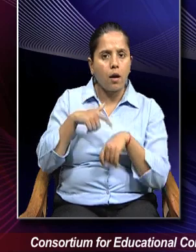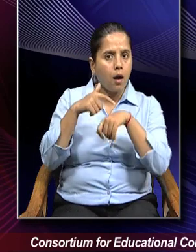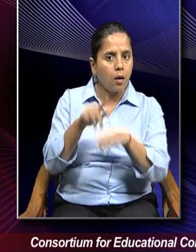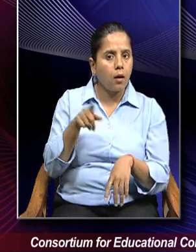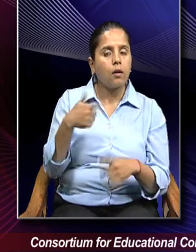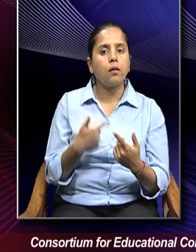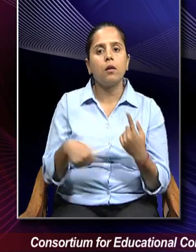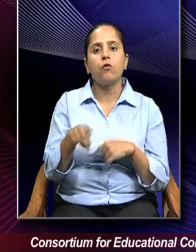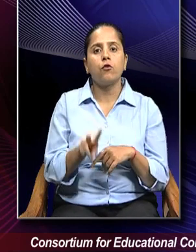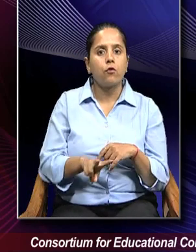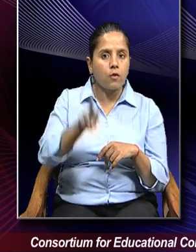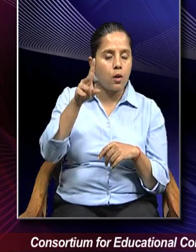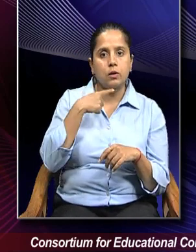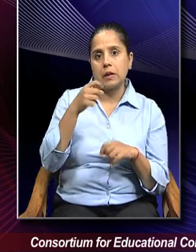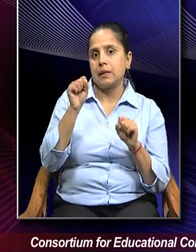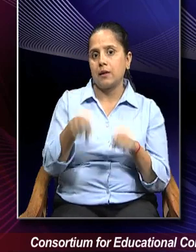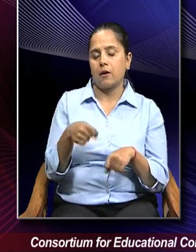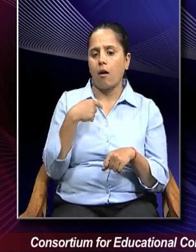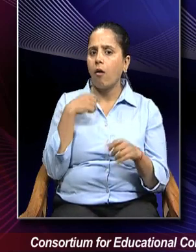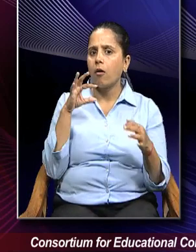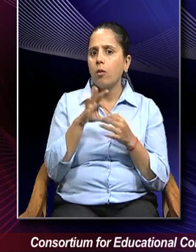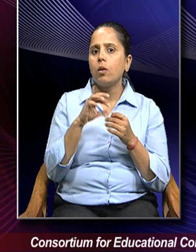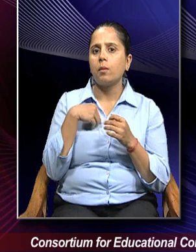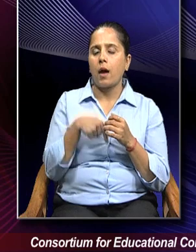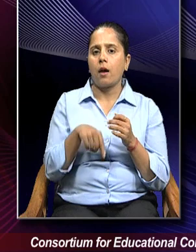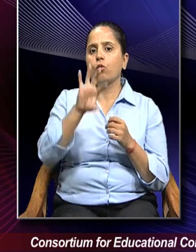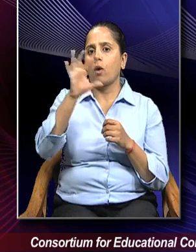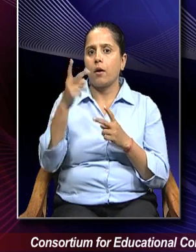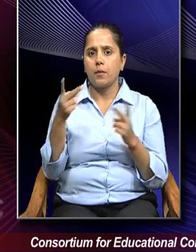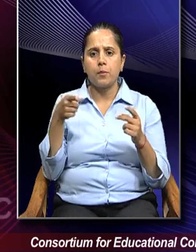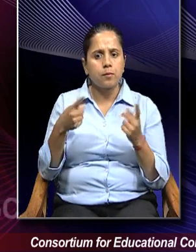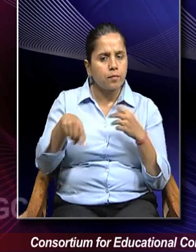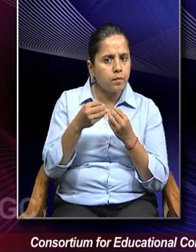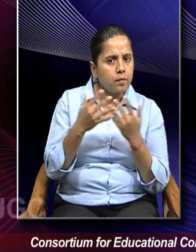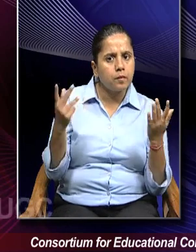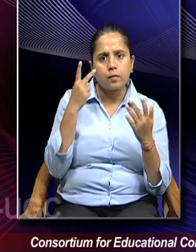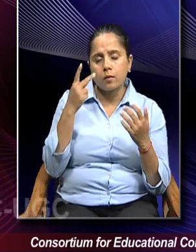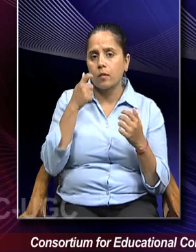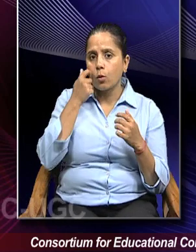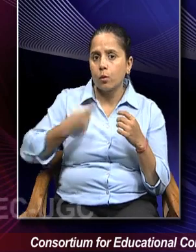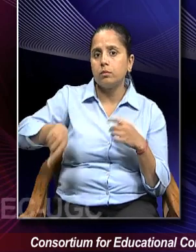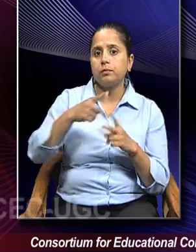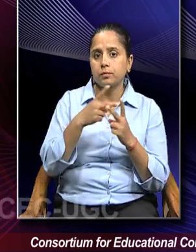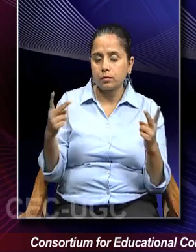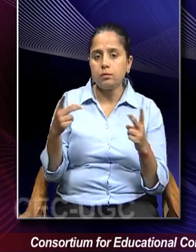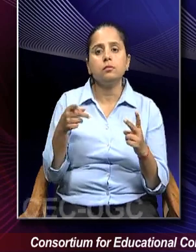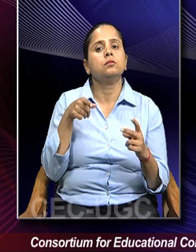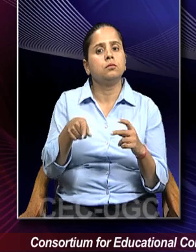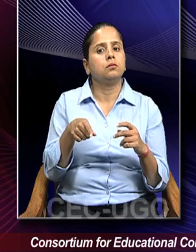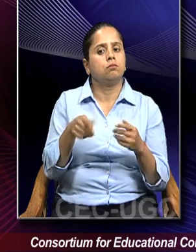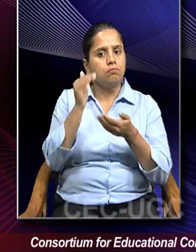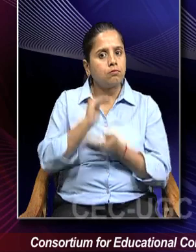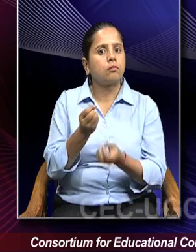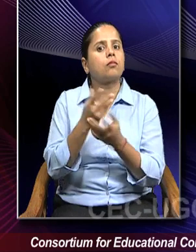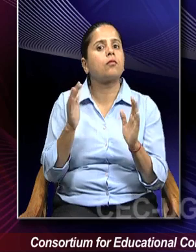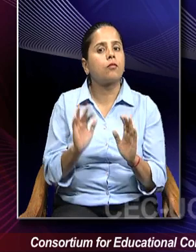recite those values, that yes, we belong to a nation where such kind of human beings took birth,